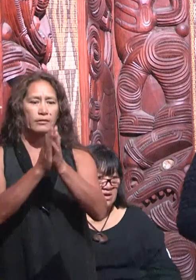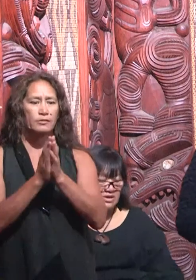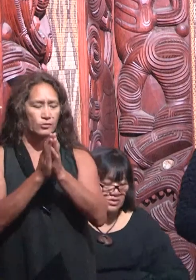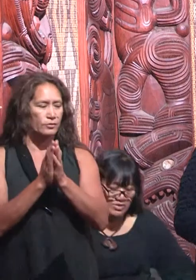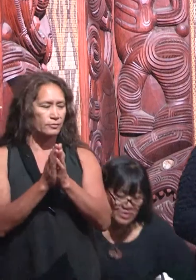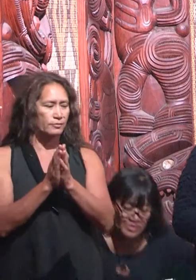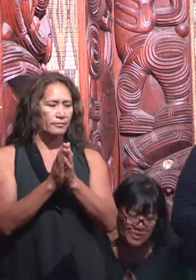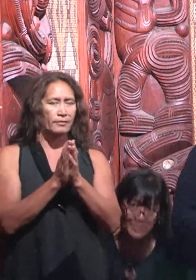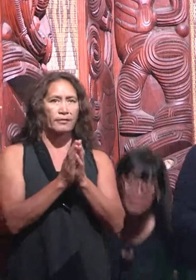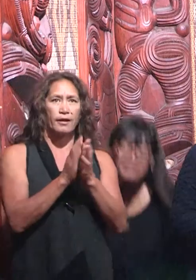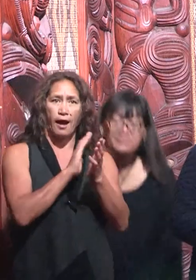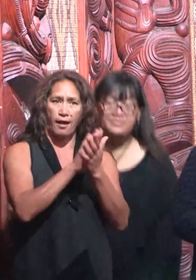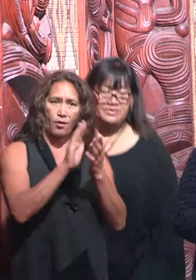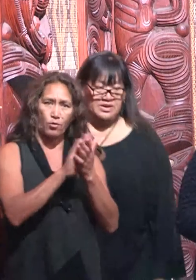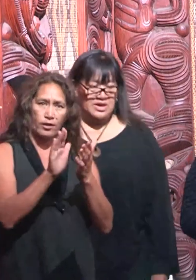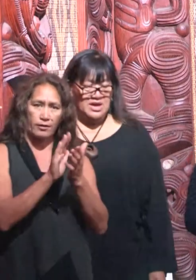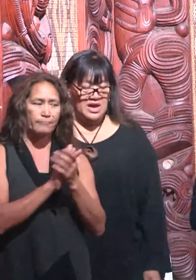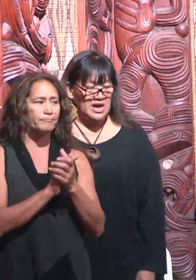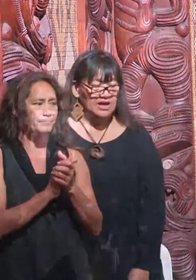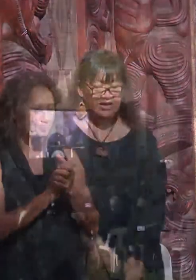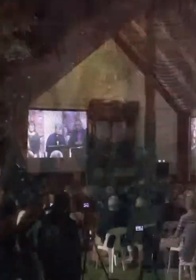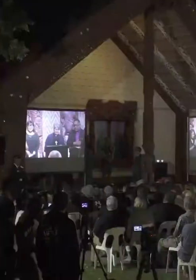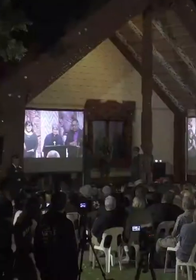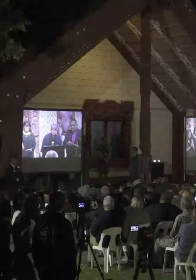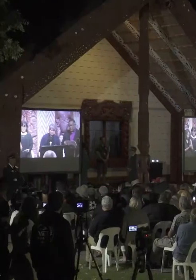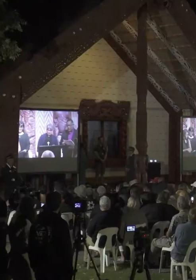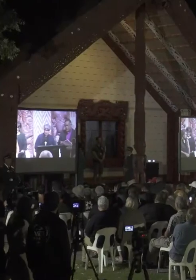we give thanks and praise.